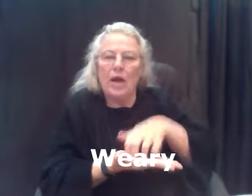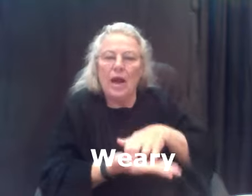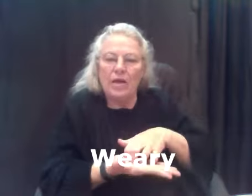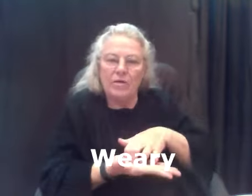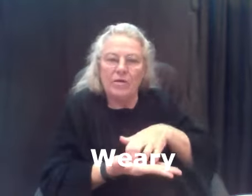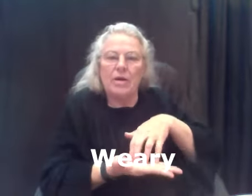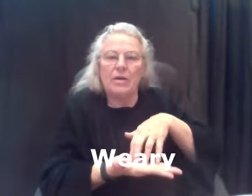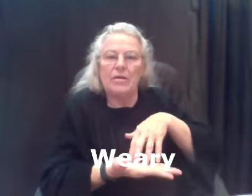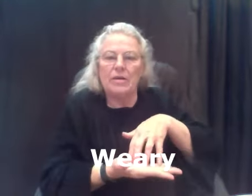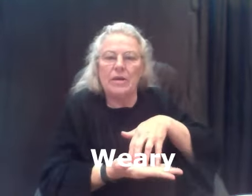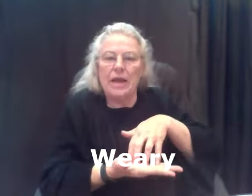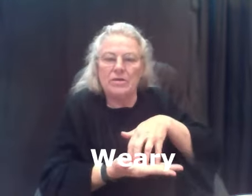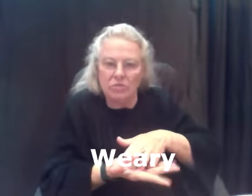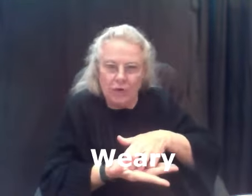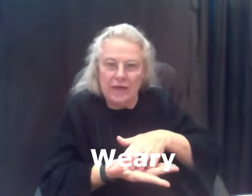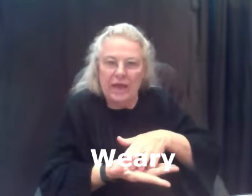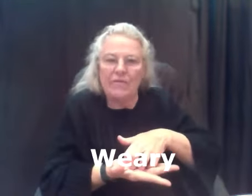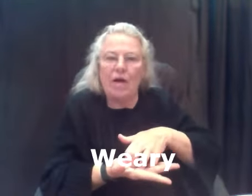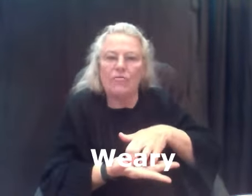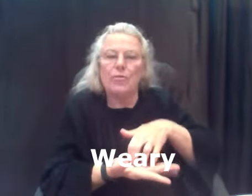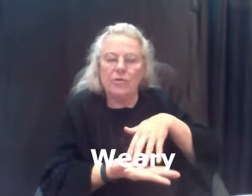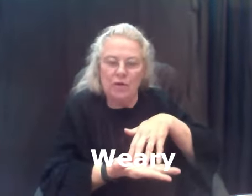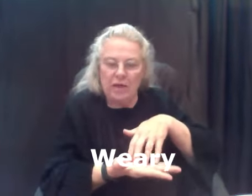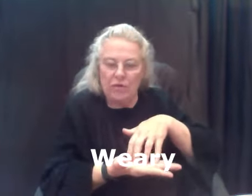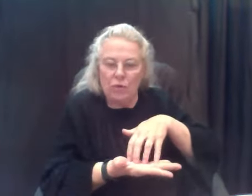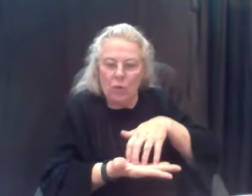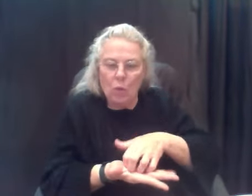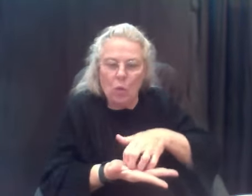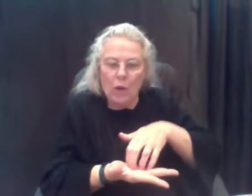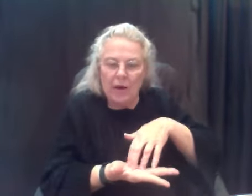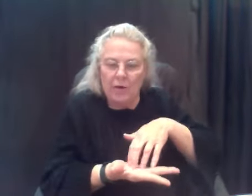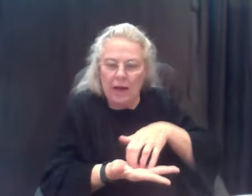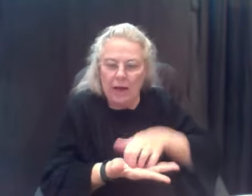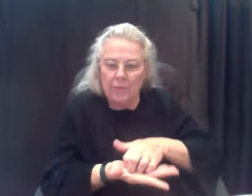your legs are going to give out from underneath you. Weary.